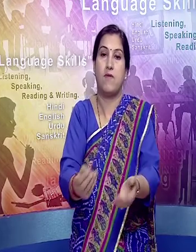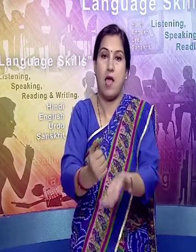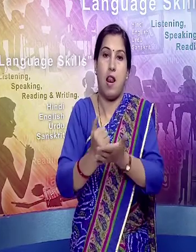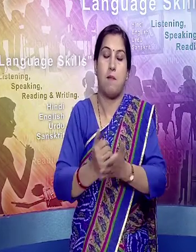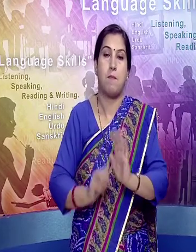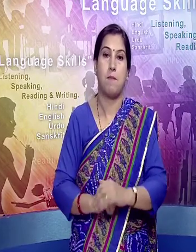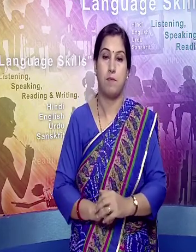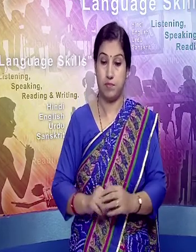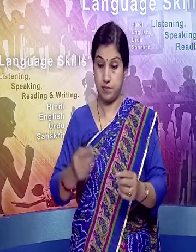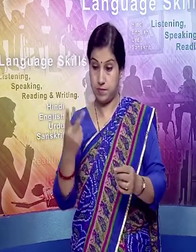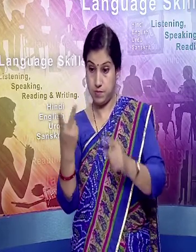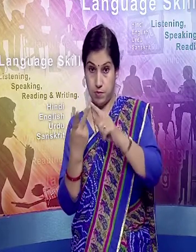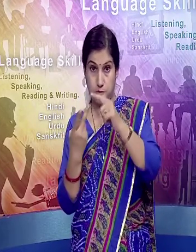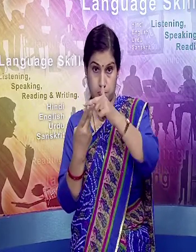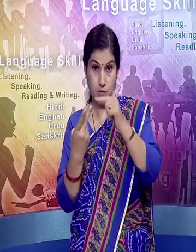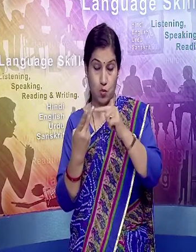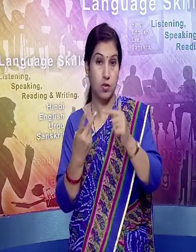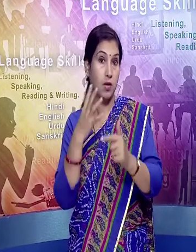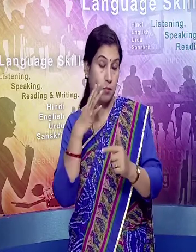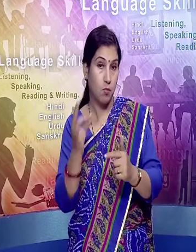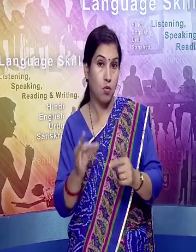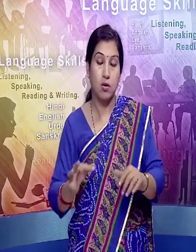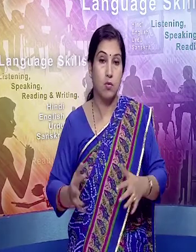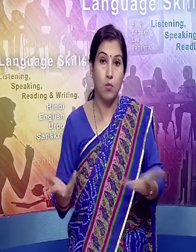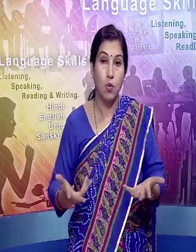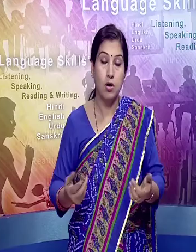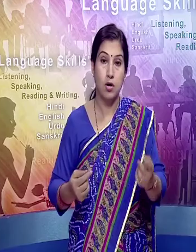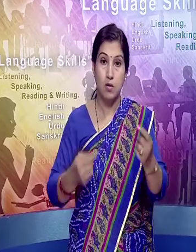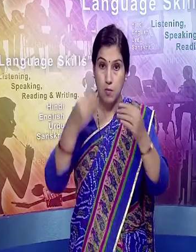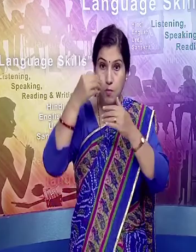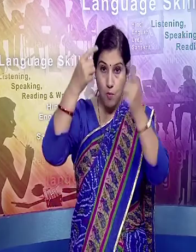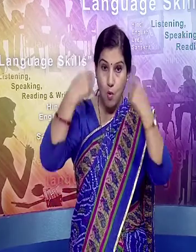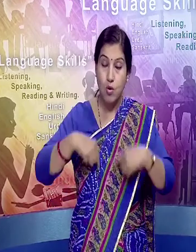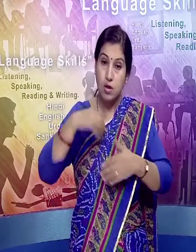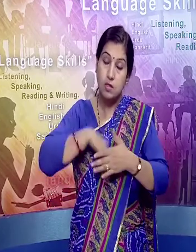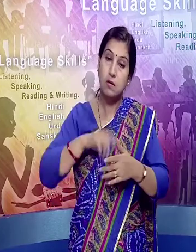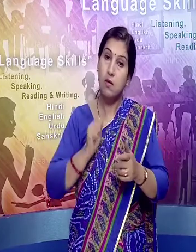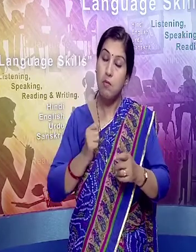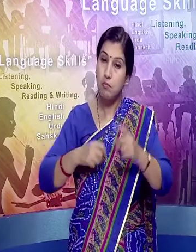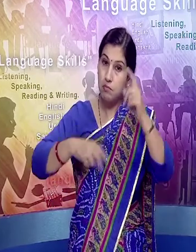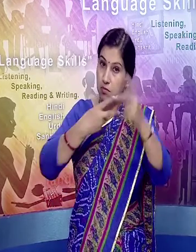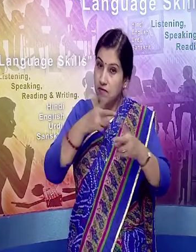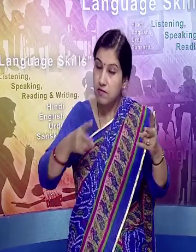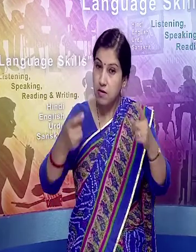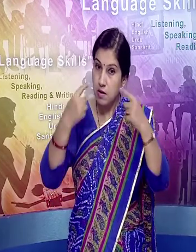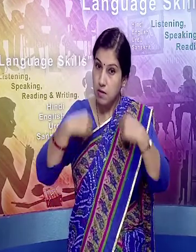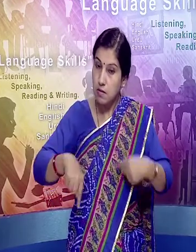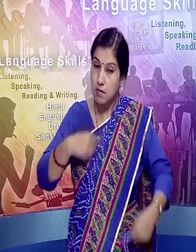Vitamins are essential for regulating all the body functions. They themselves do